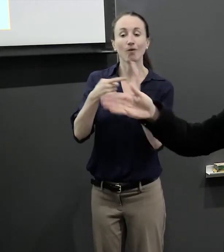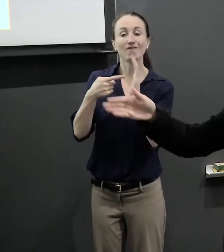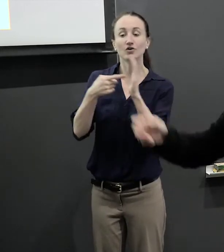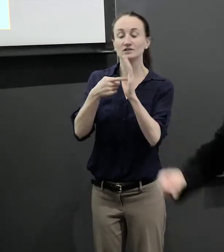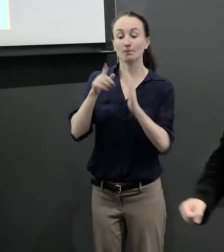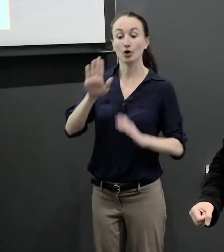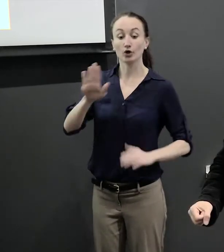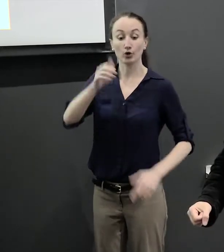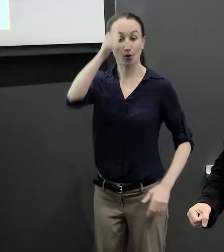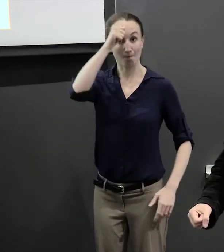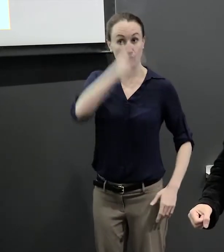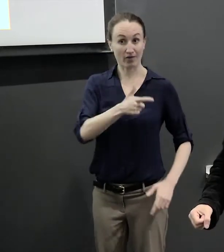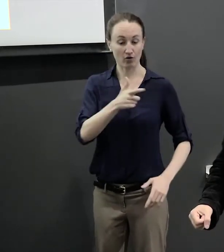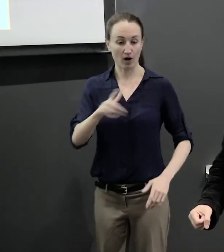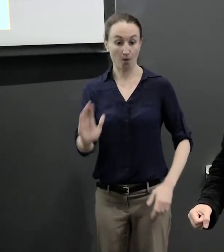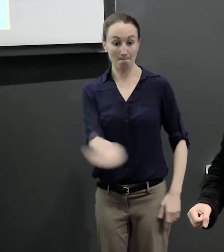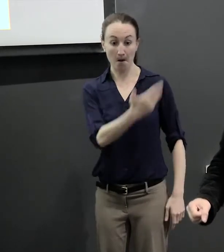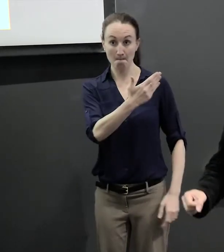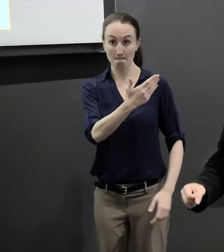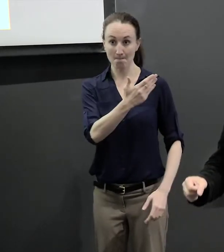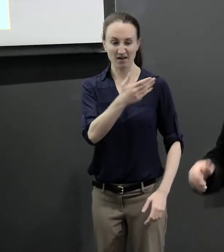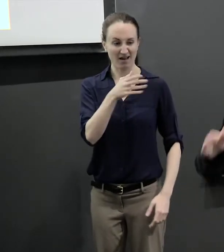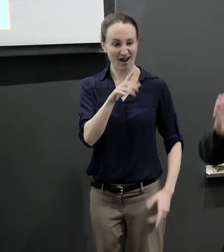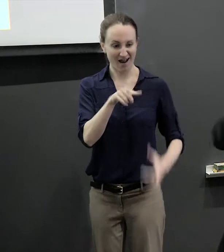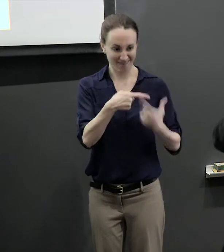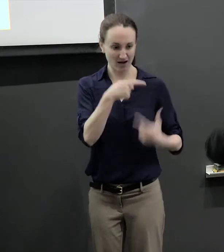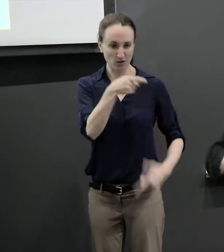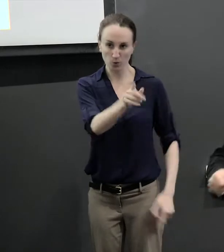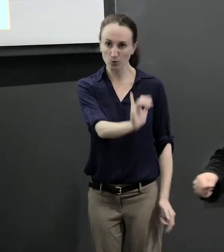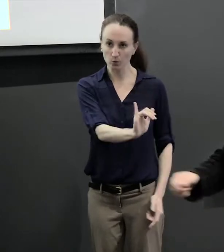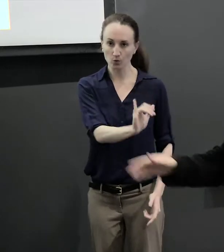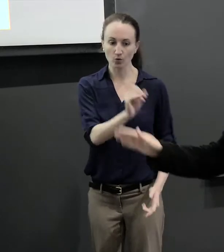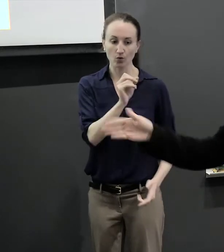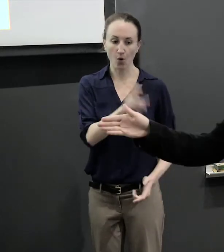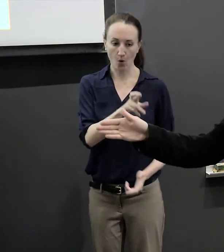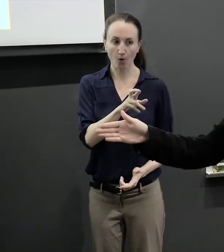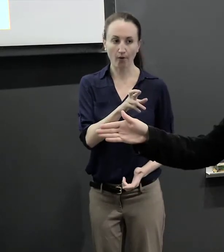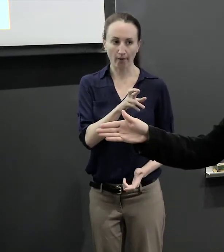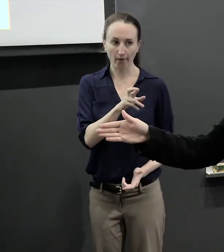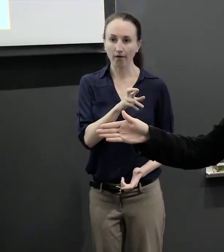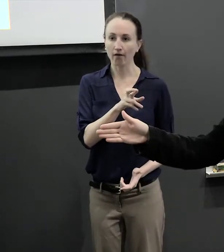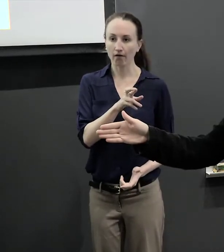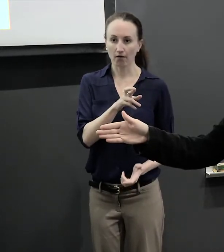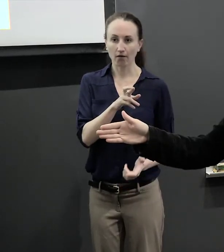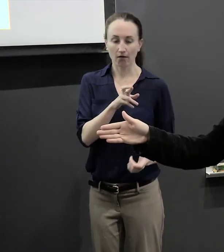I'm gonna, and then you too, meaning you too, I'm gonna, not you too, I'm gonna.